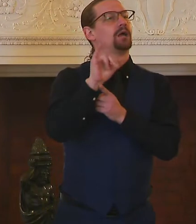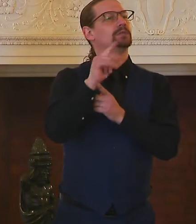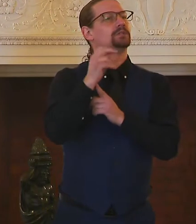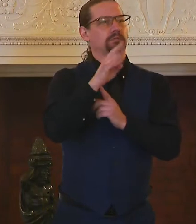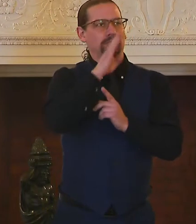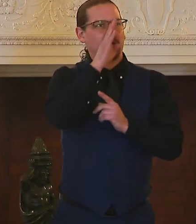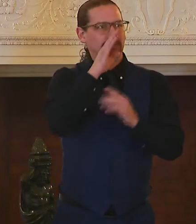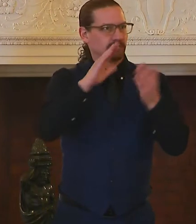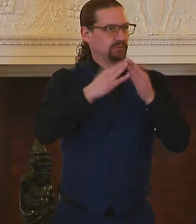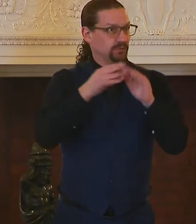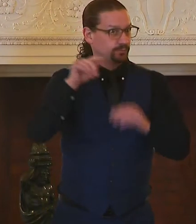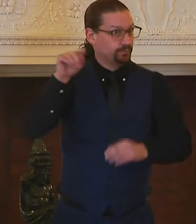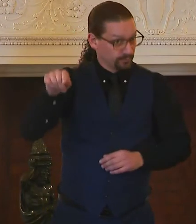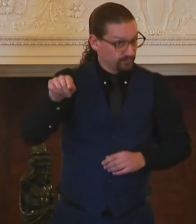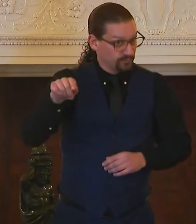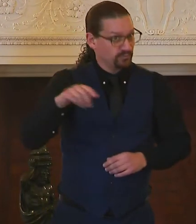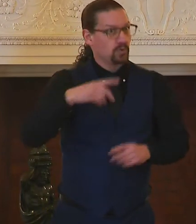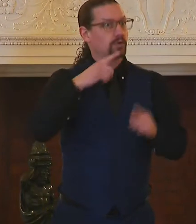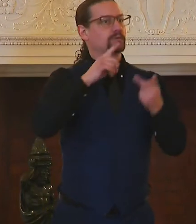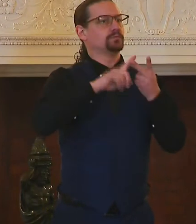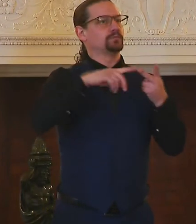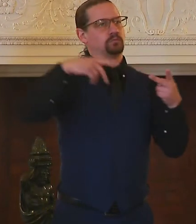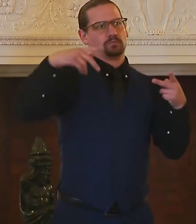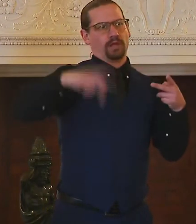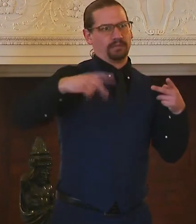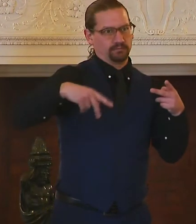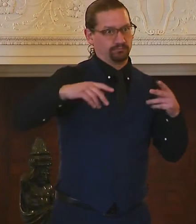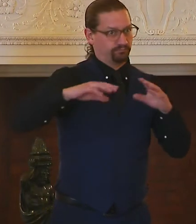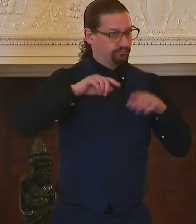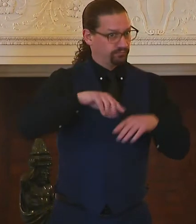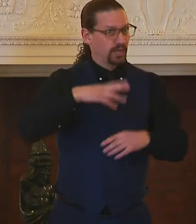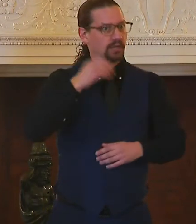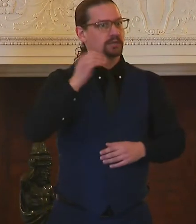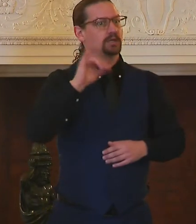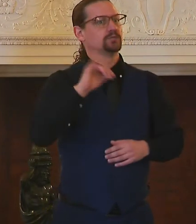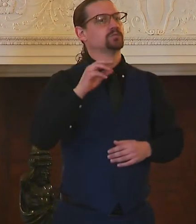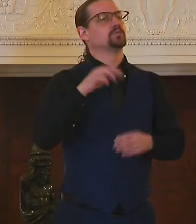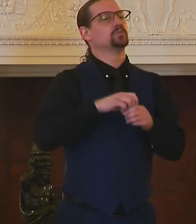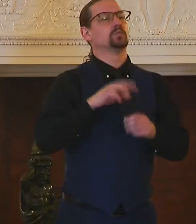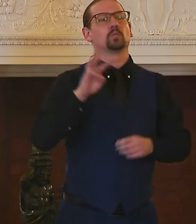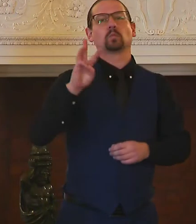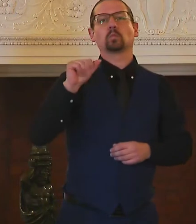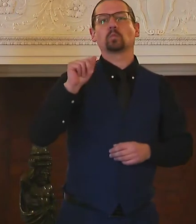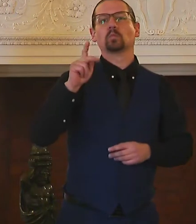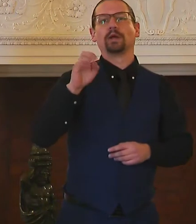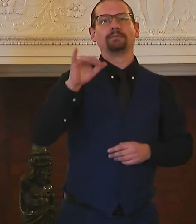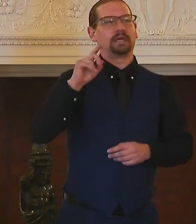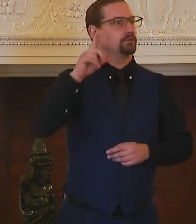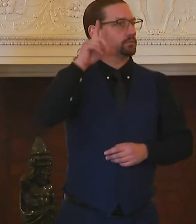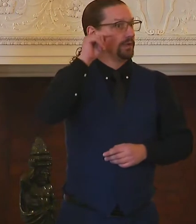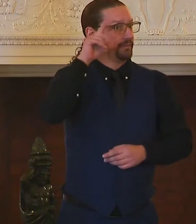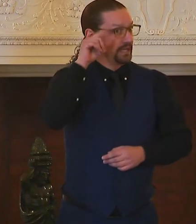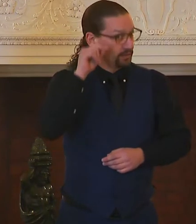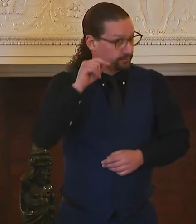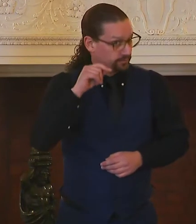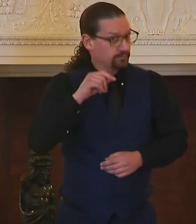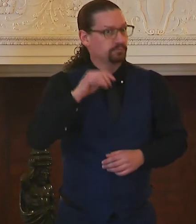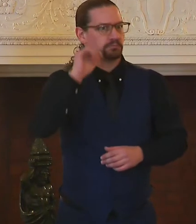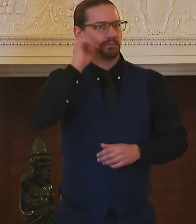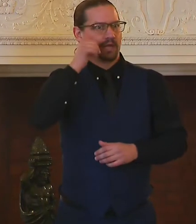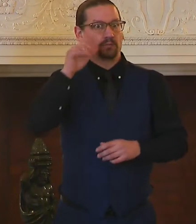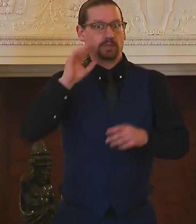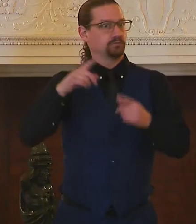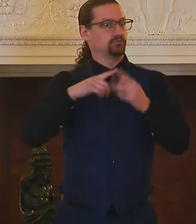Wakefield. For tomorrow, from 10:30 a.m. to 1 p.m., the Amos House